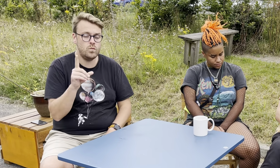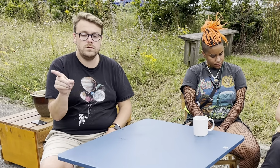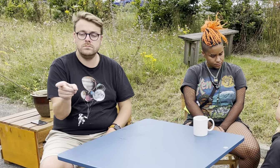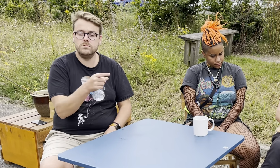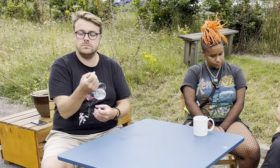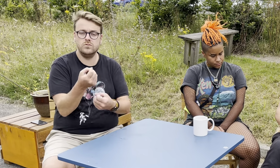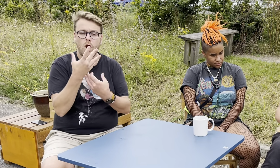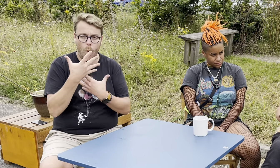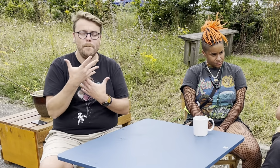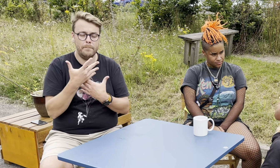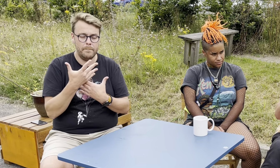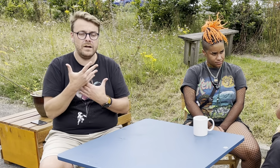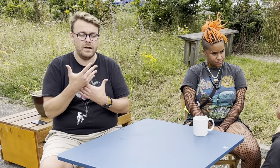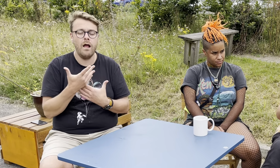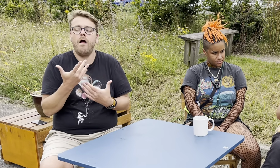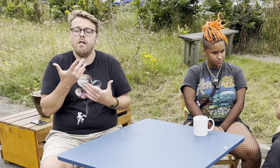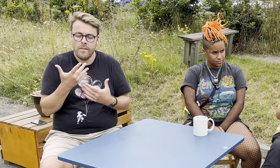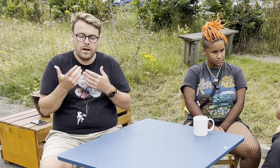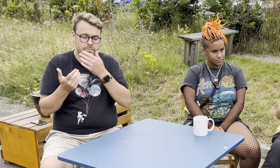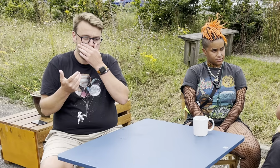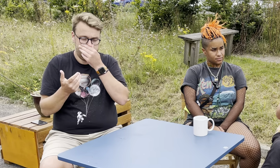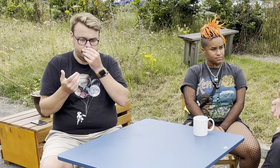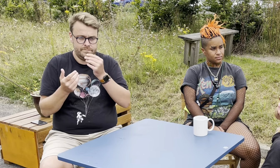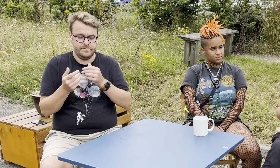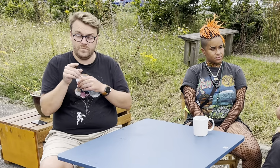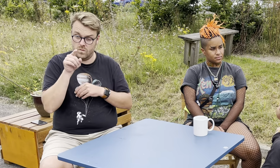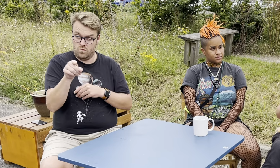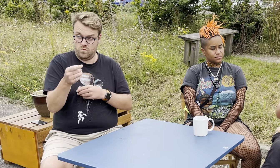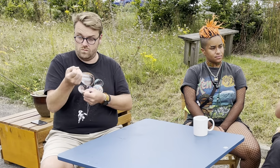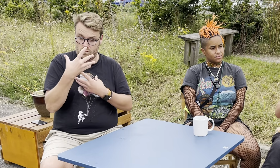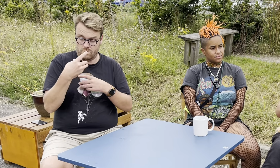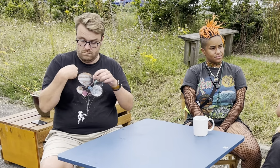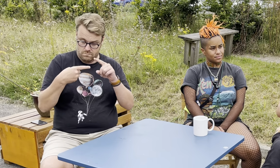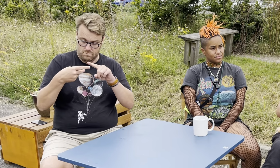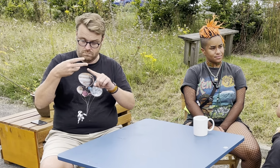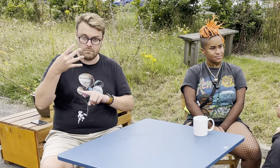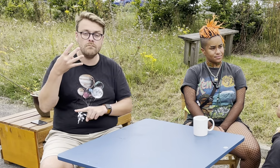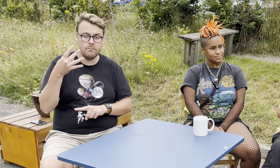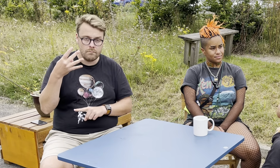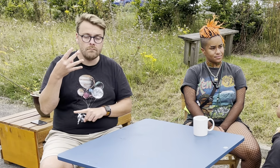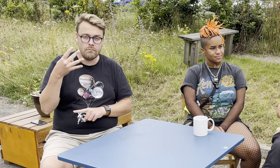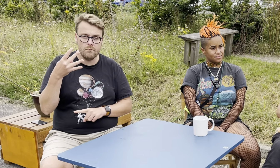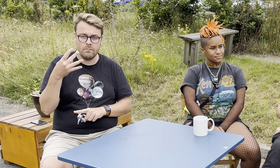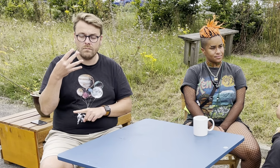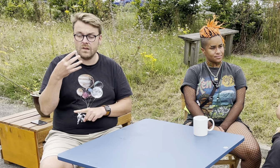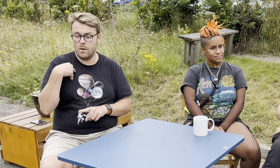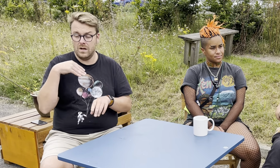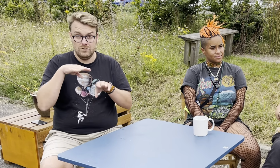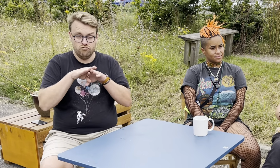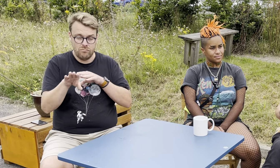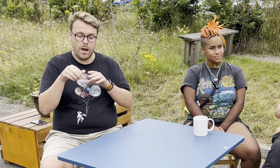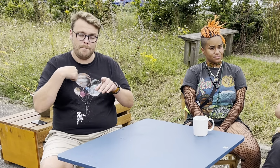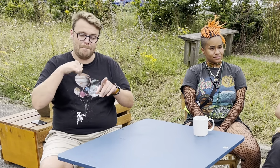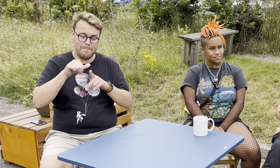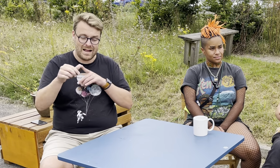then try and implement those things, even though that sometimes comes at a higher